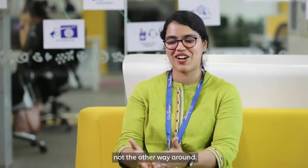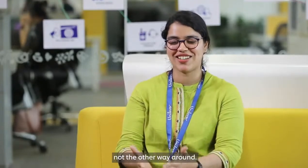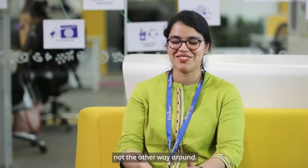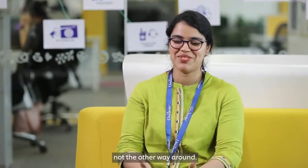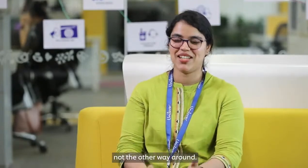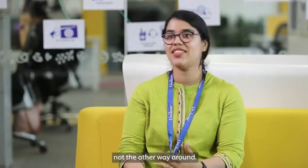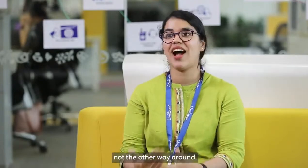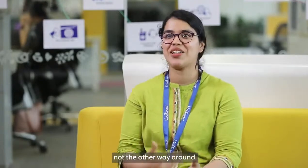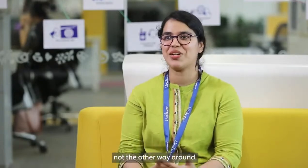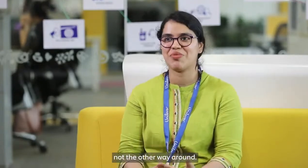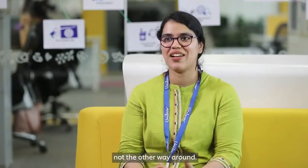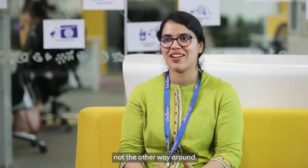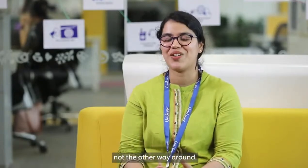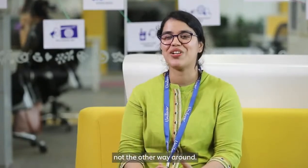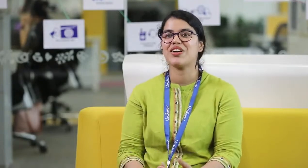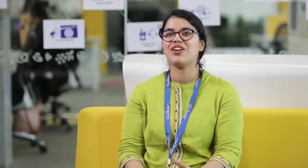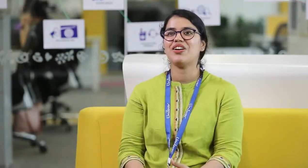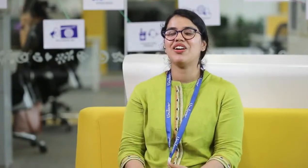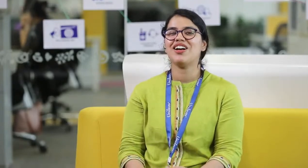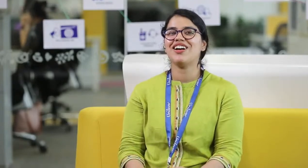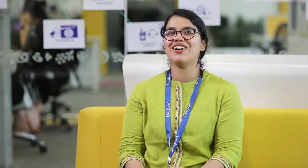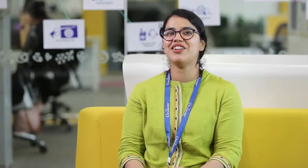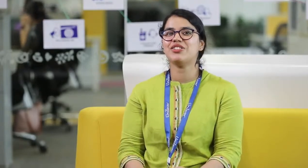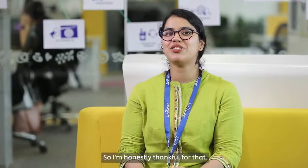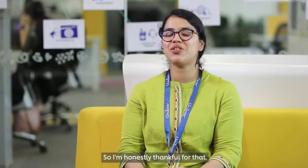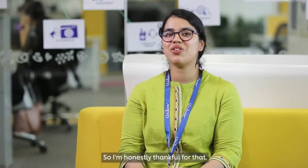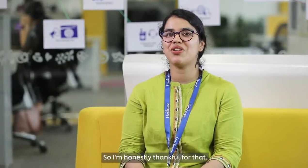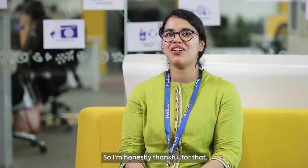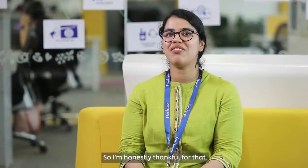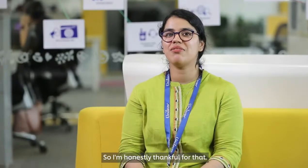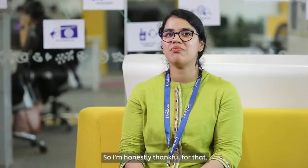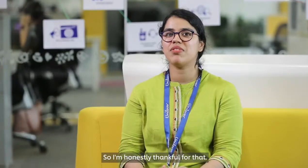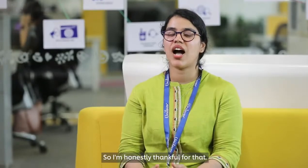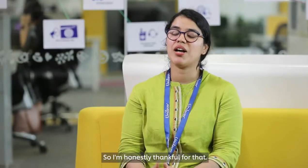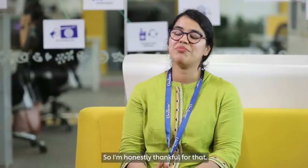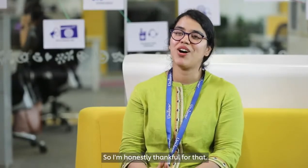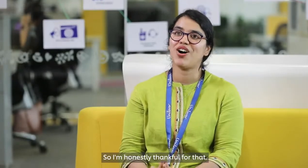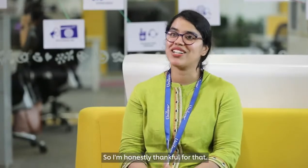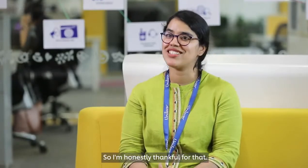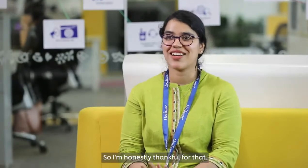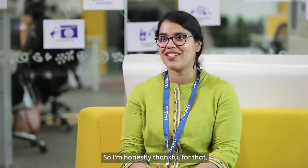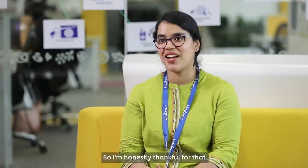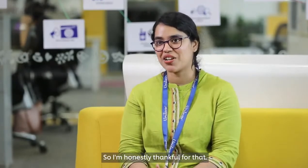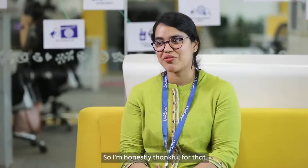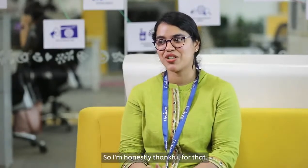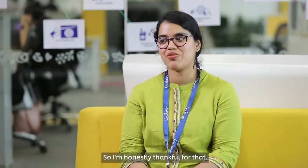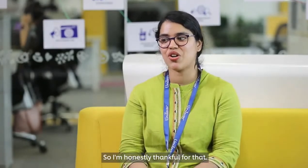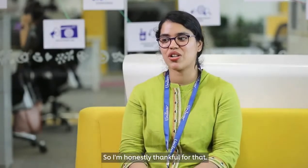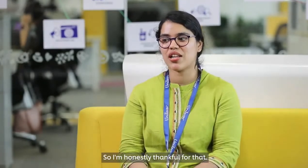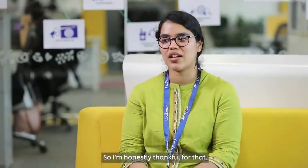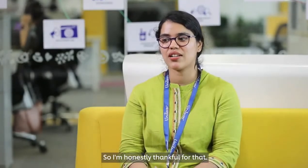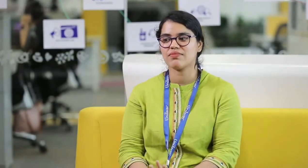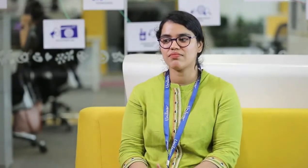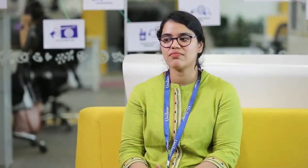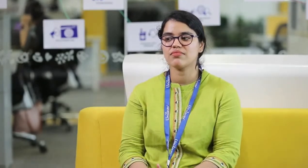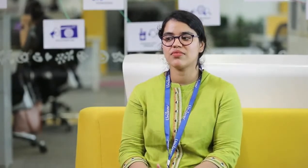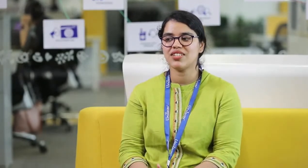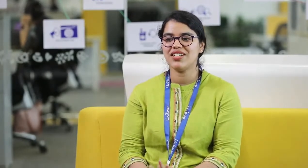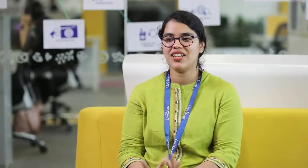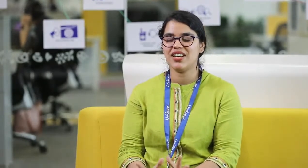disability, not the other way around. So I'm honestly thankful for